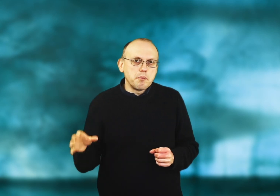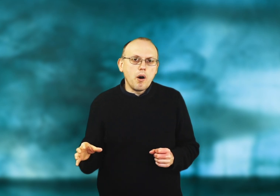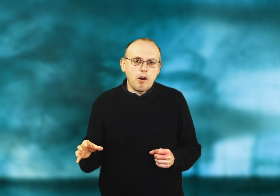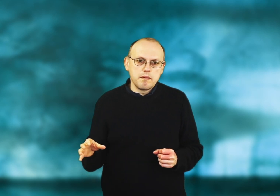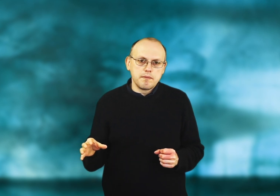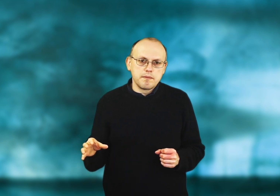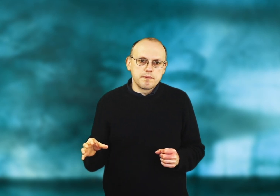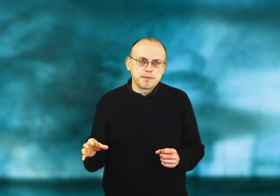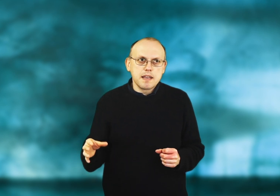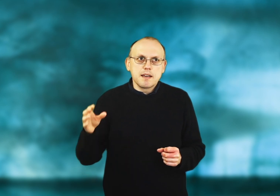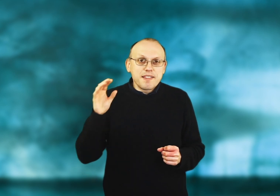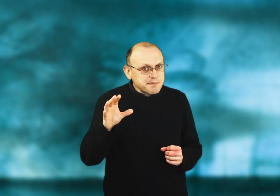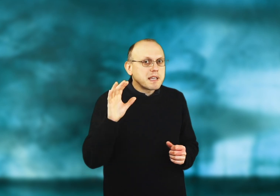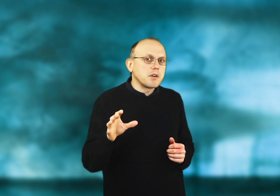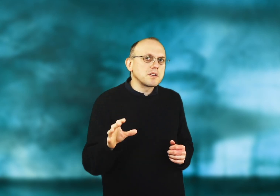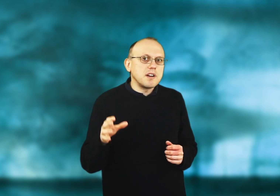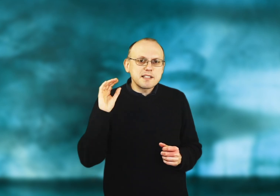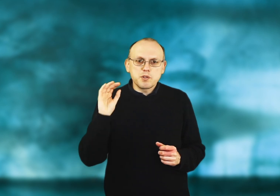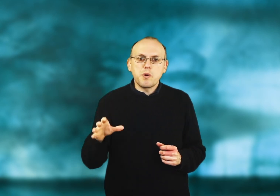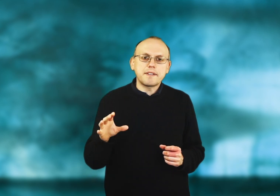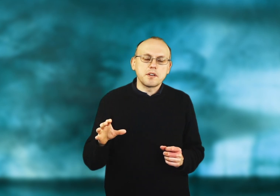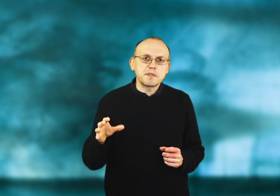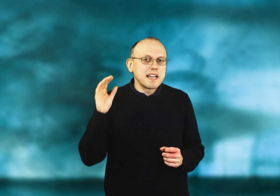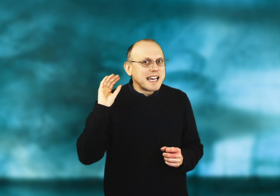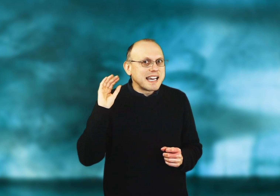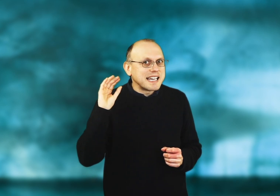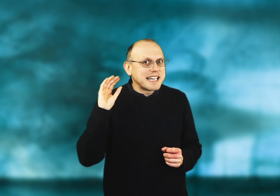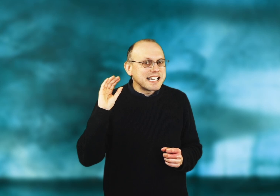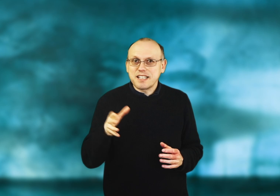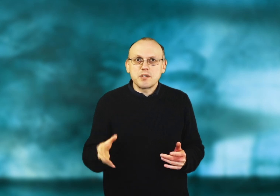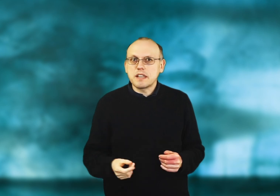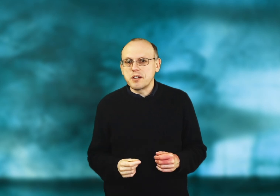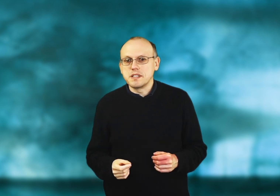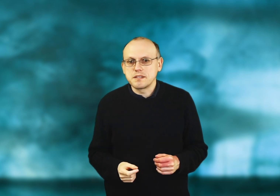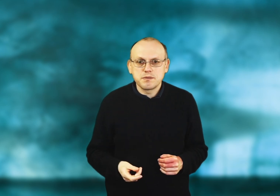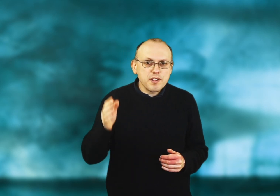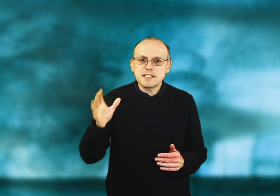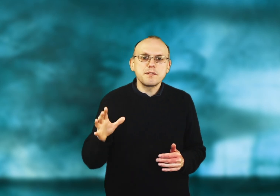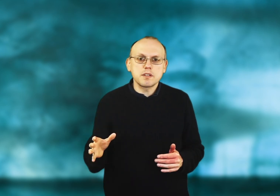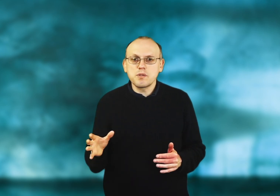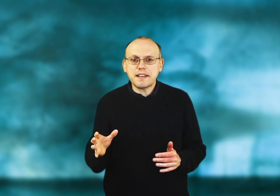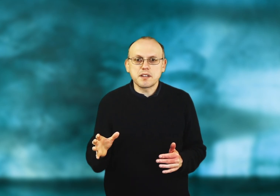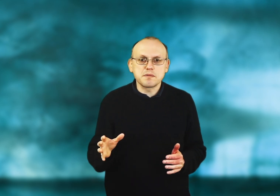more. That's because a list of 2 items, you don't need commas. With a list of 2 items,